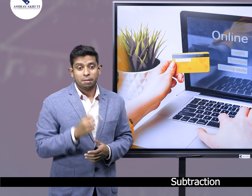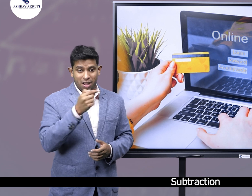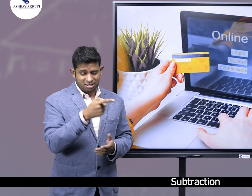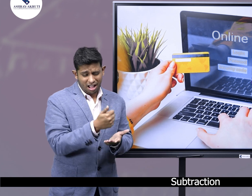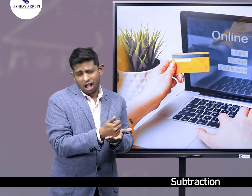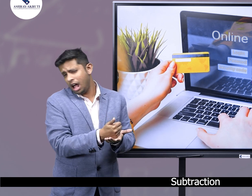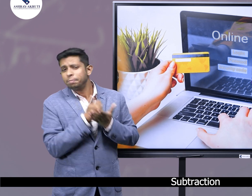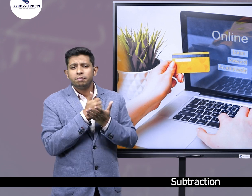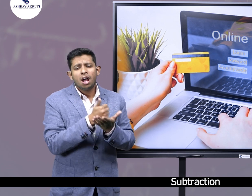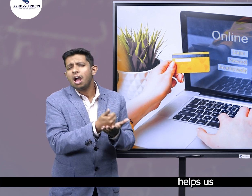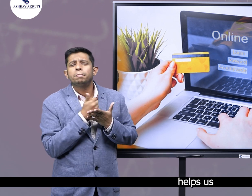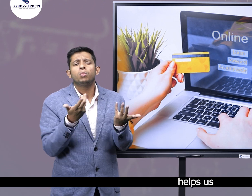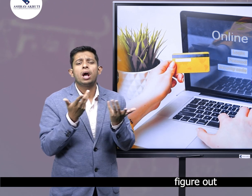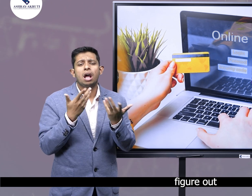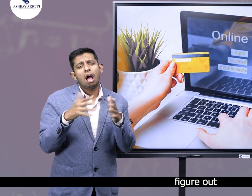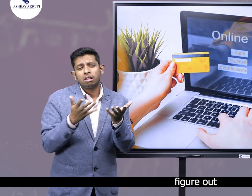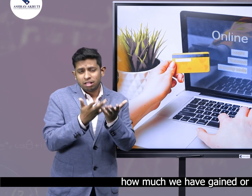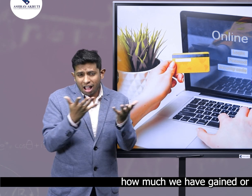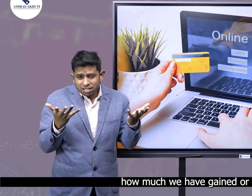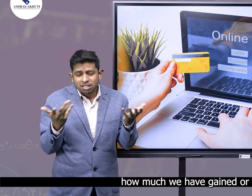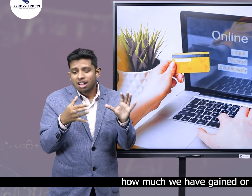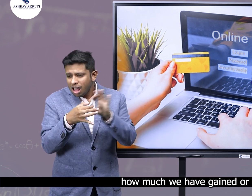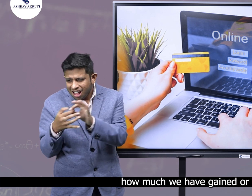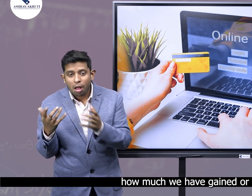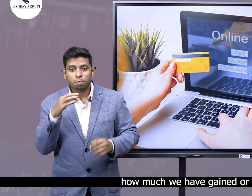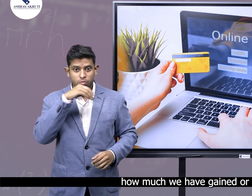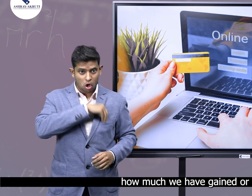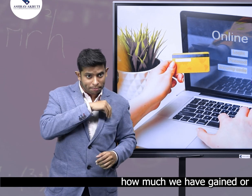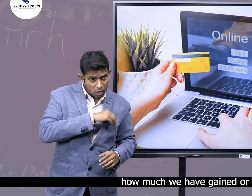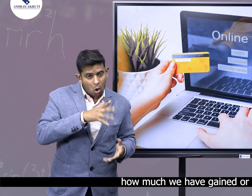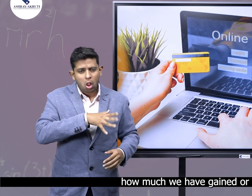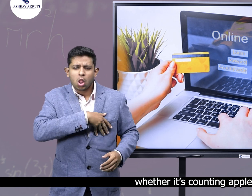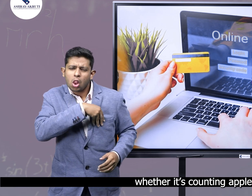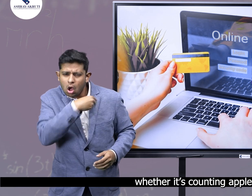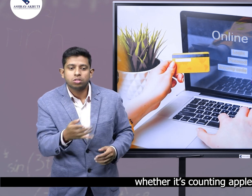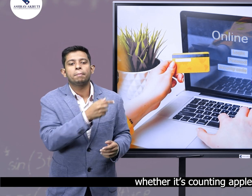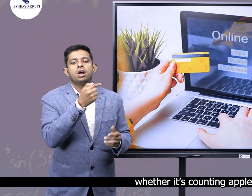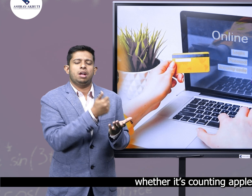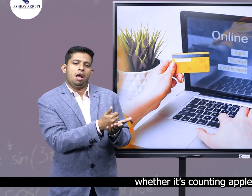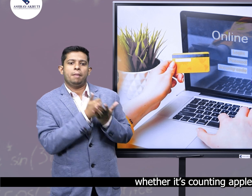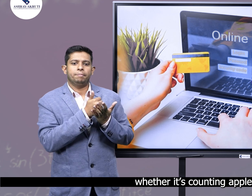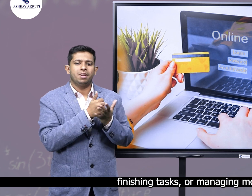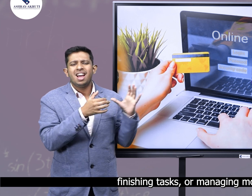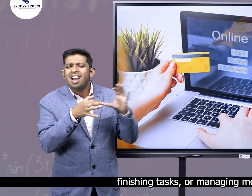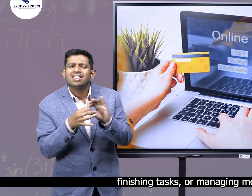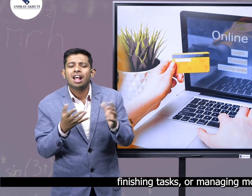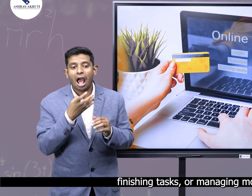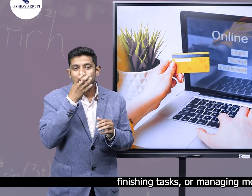Subtraction helps us figure out how much we have gained or lost, whether it's counting apples, finishing tasks,